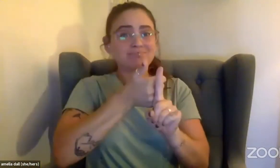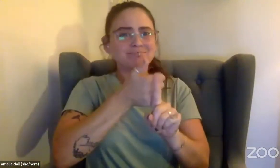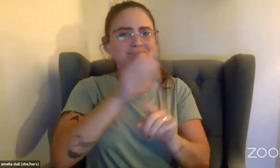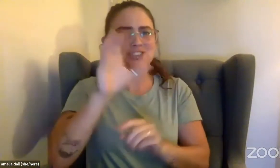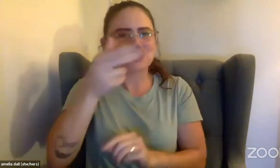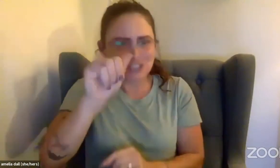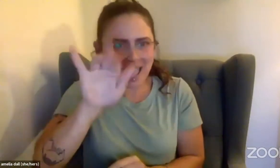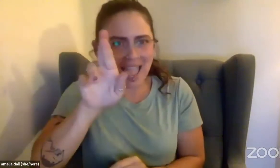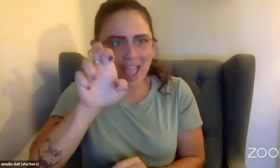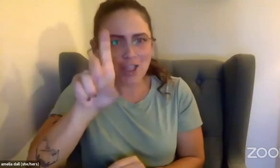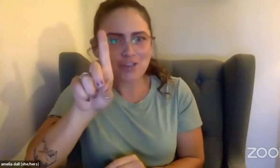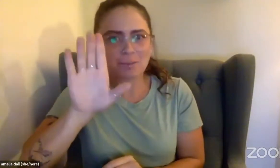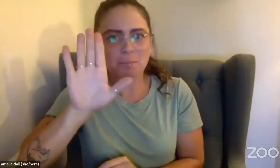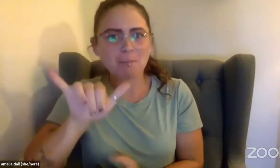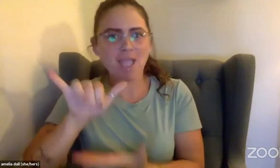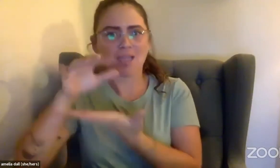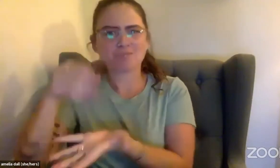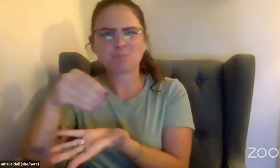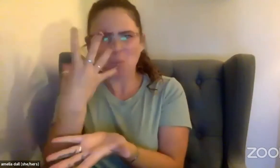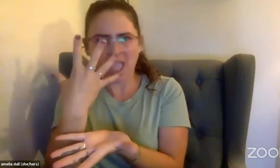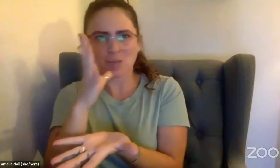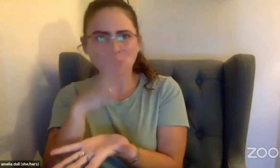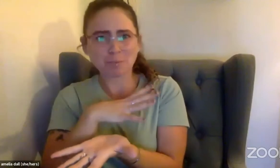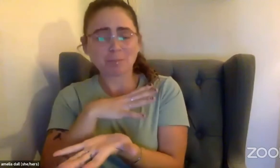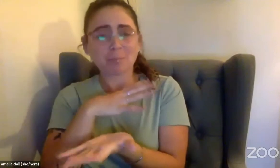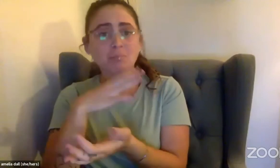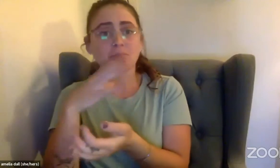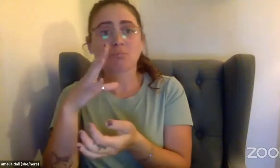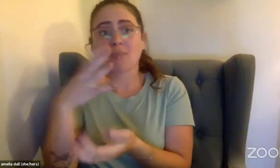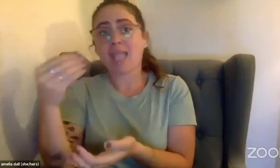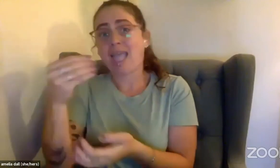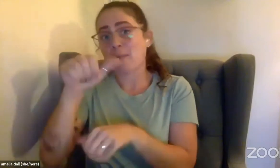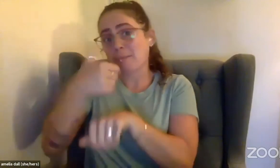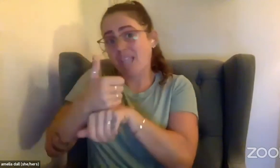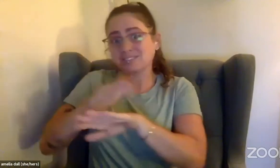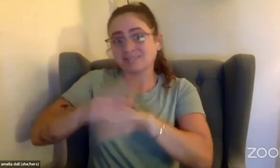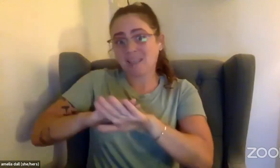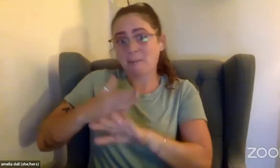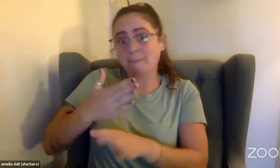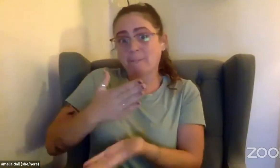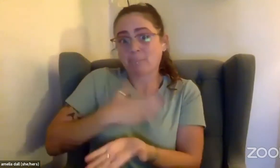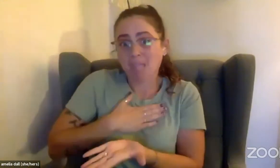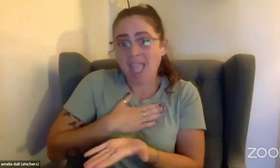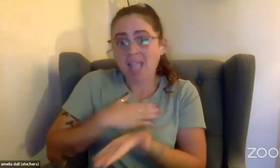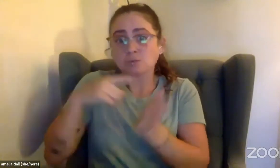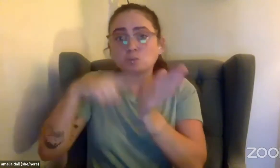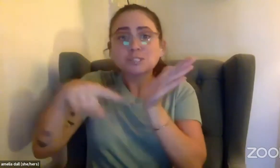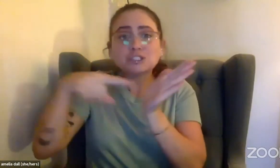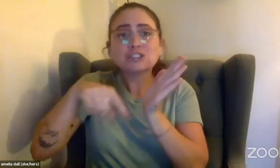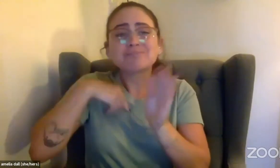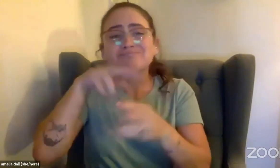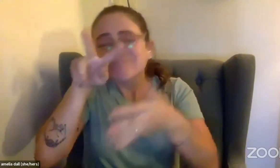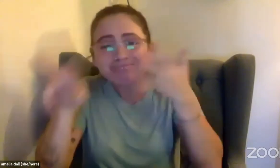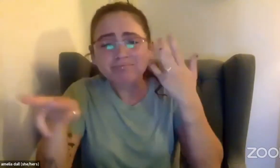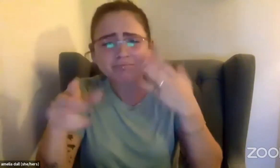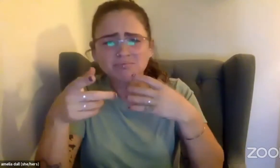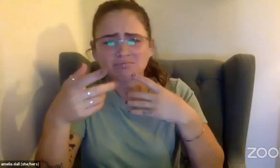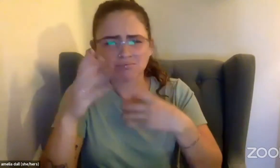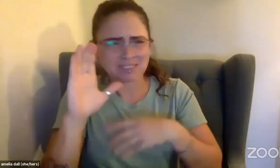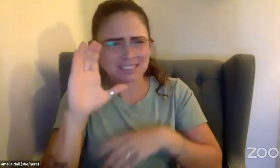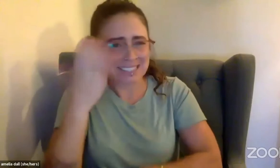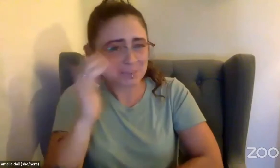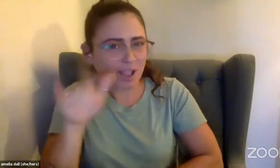by my knowledge and research so far. Paying attention also requires critical thinking. How many